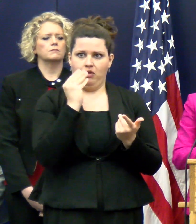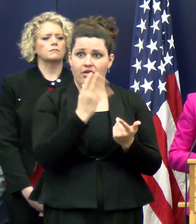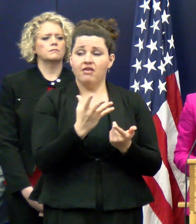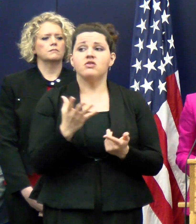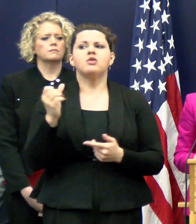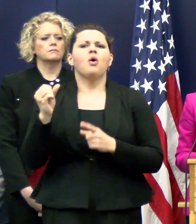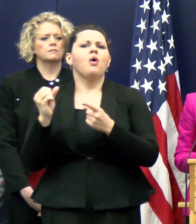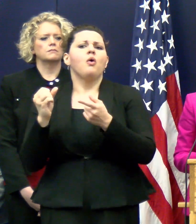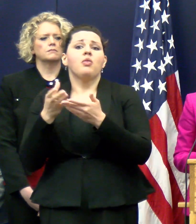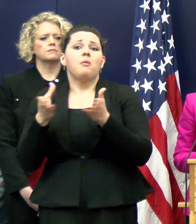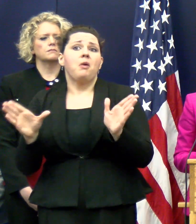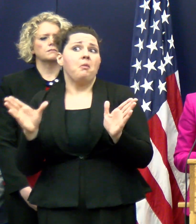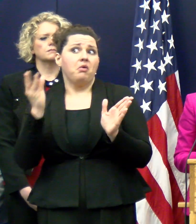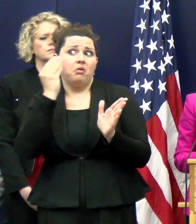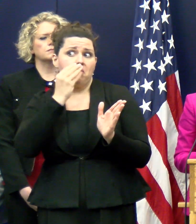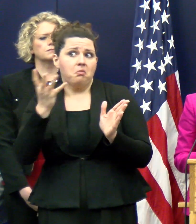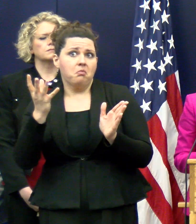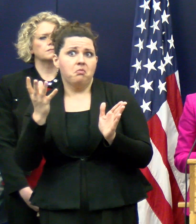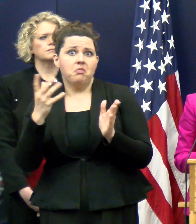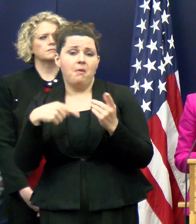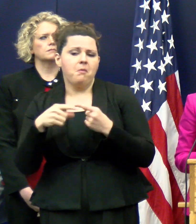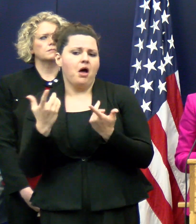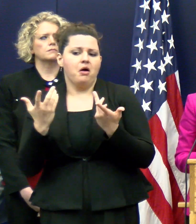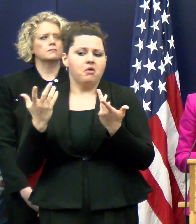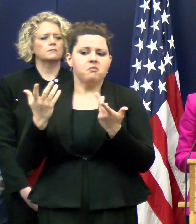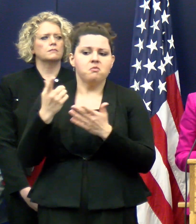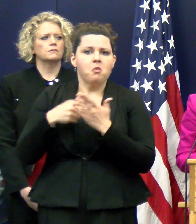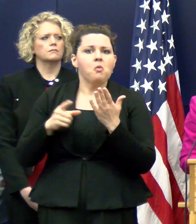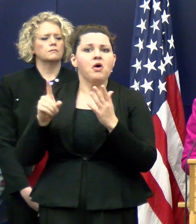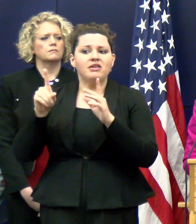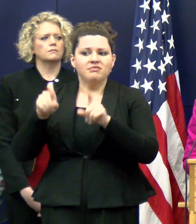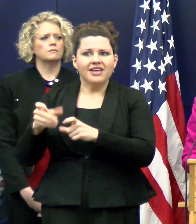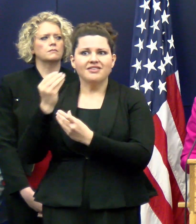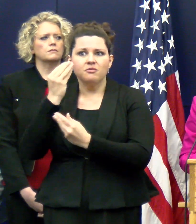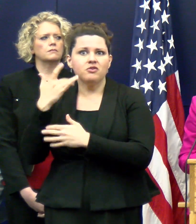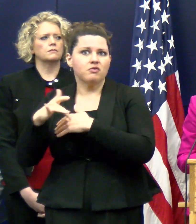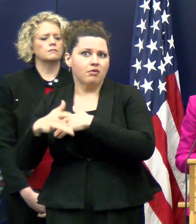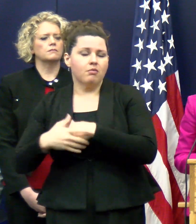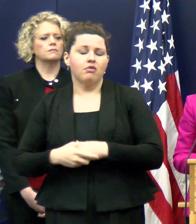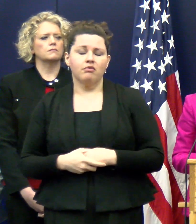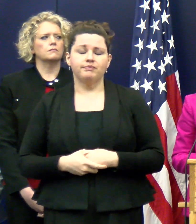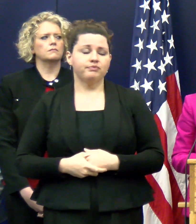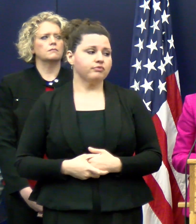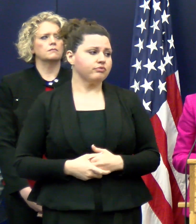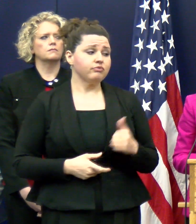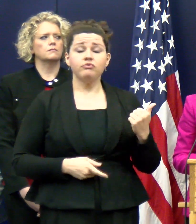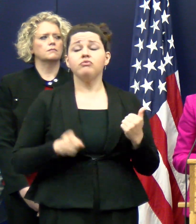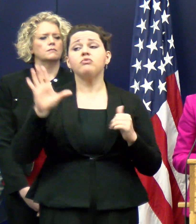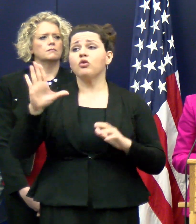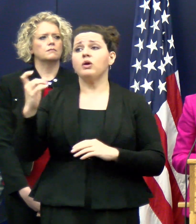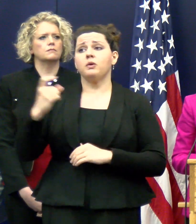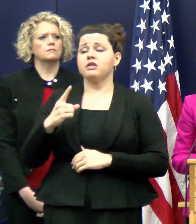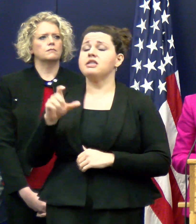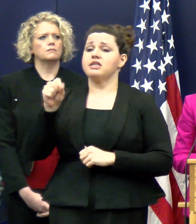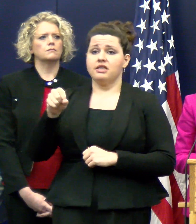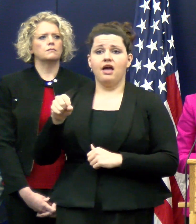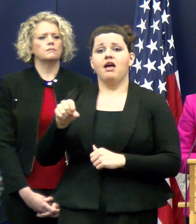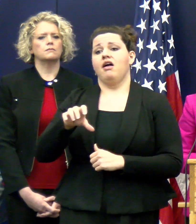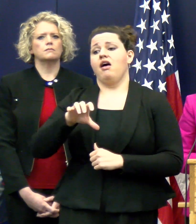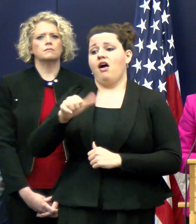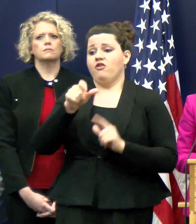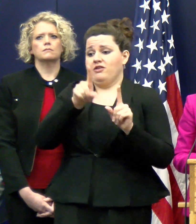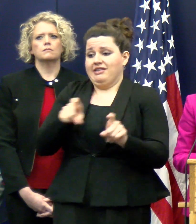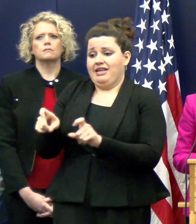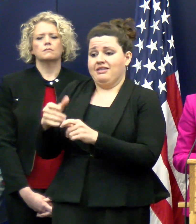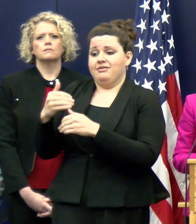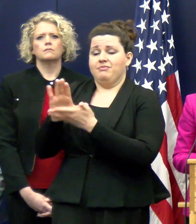are pending and what information around testing is available? That's a great question, and you're right. As other testing capabilities